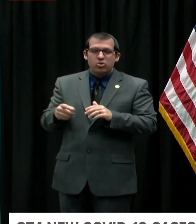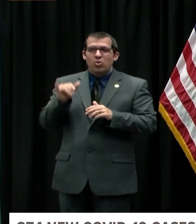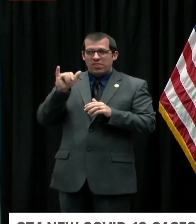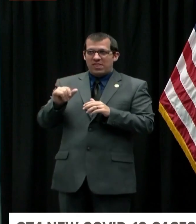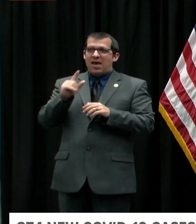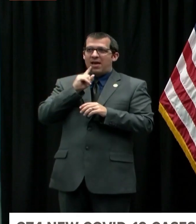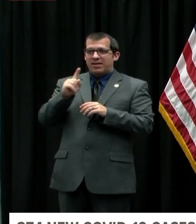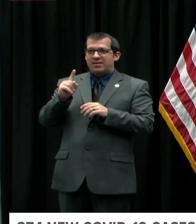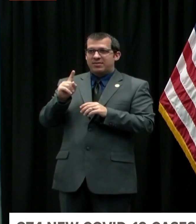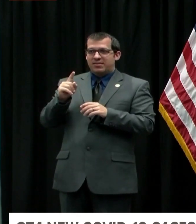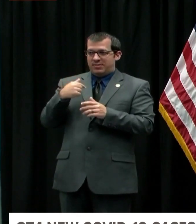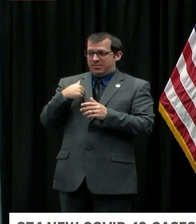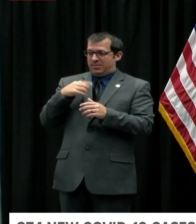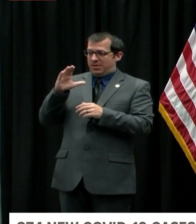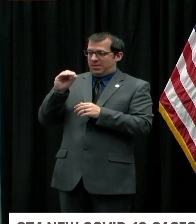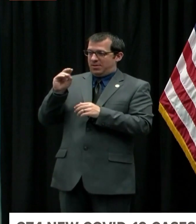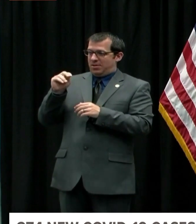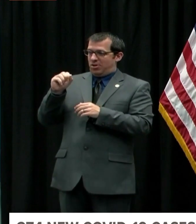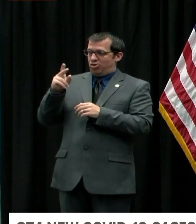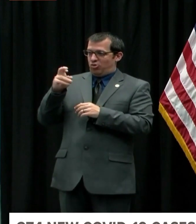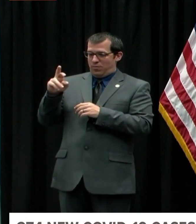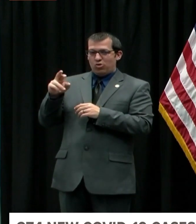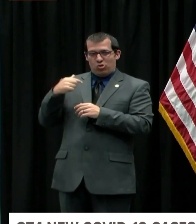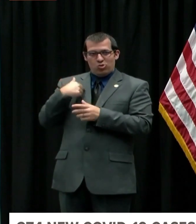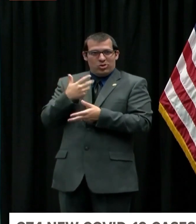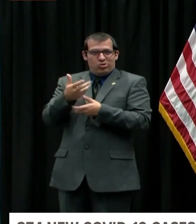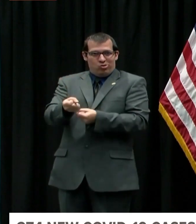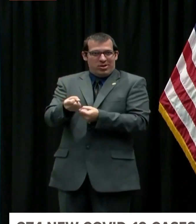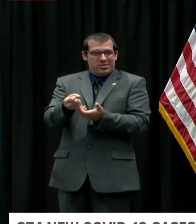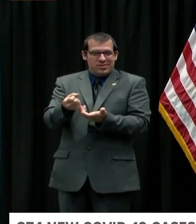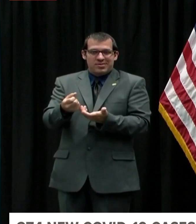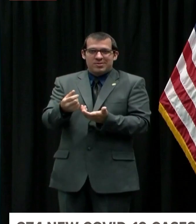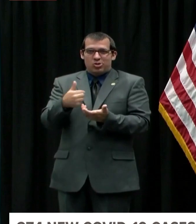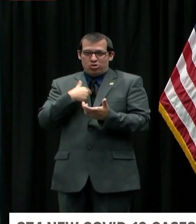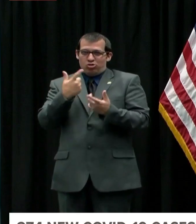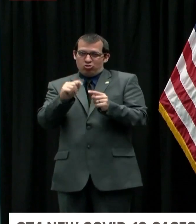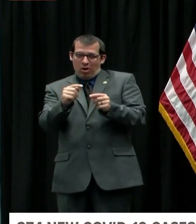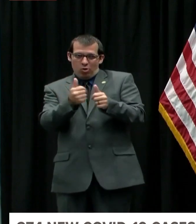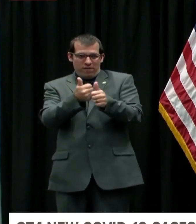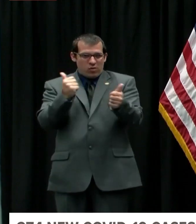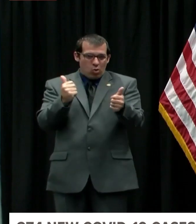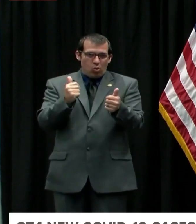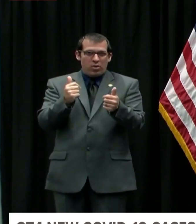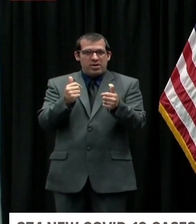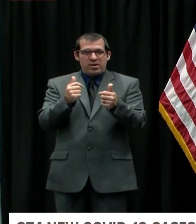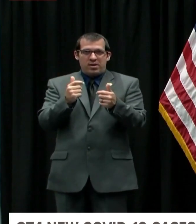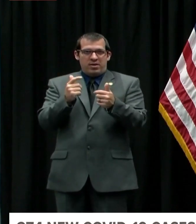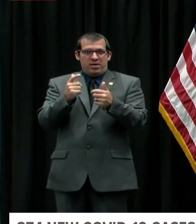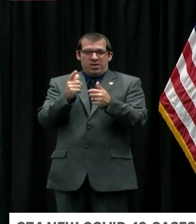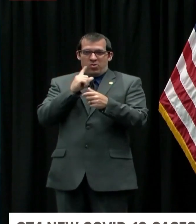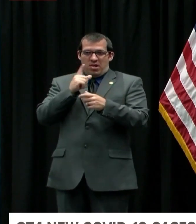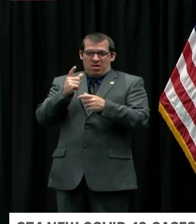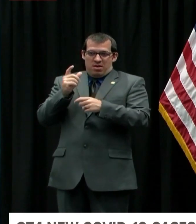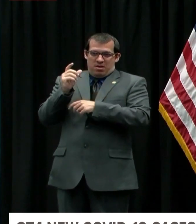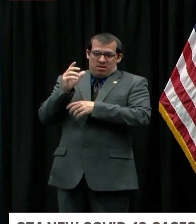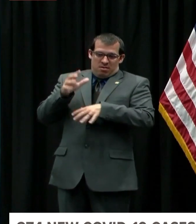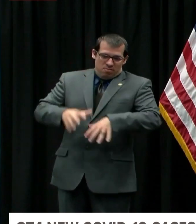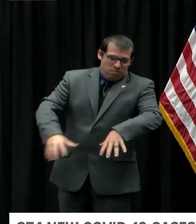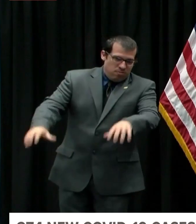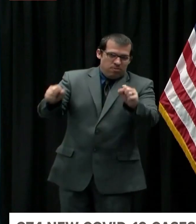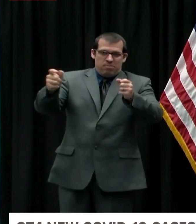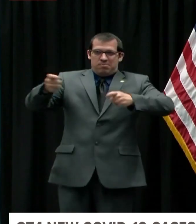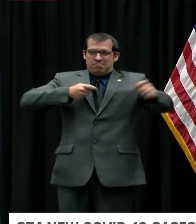that's the consumer speaking, and that's what we've trusted. We've tried to avoid overly mandate and government action